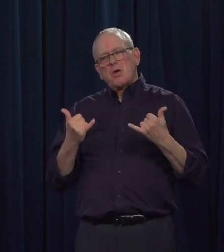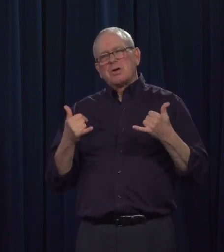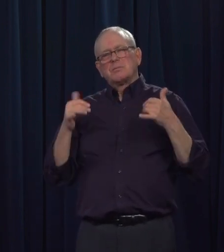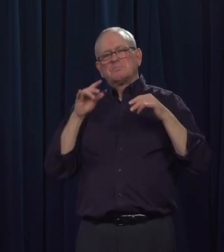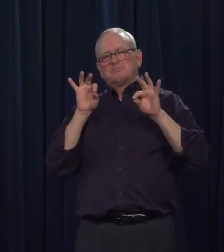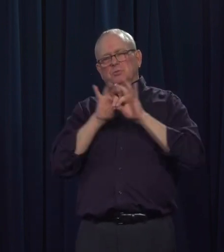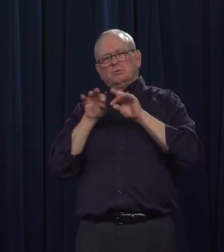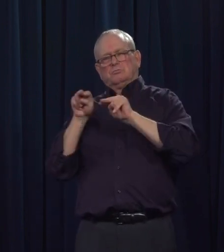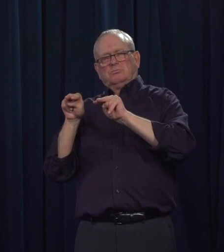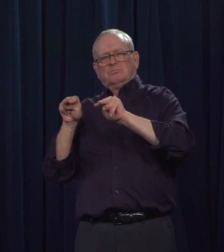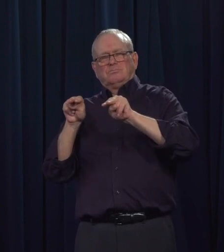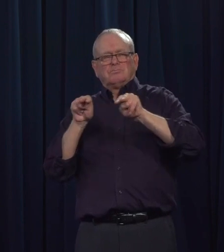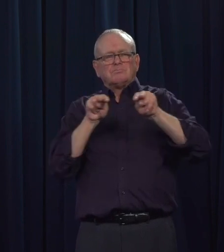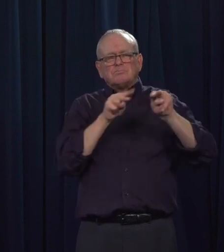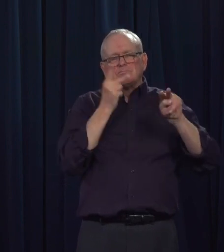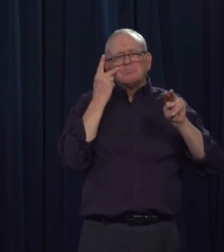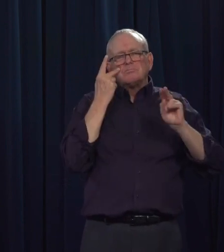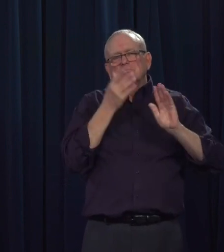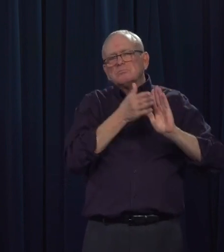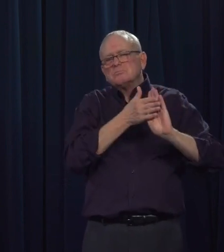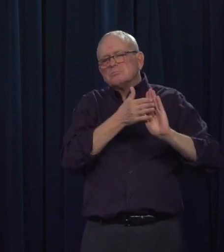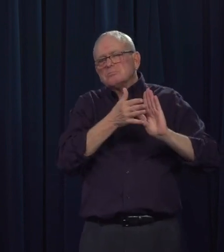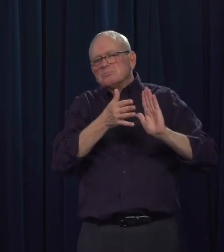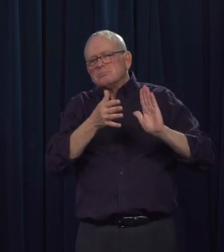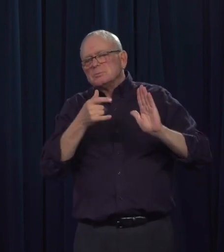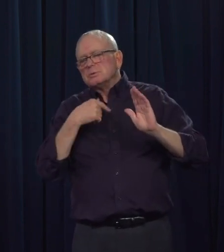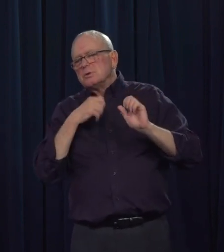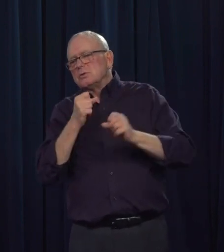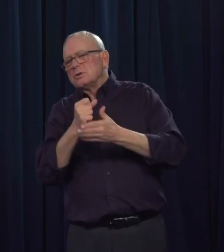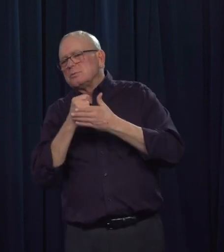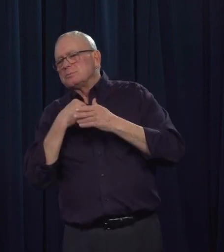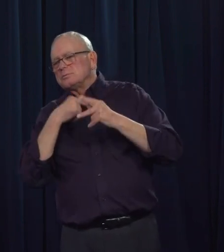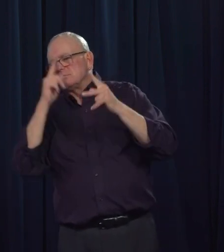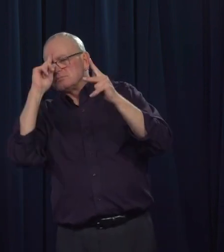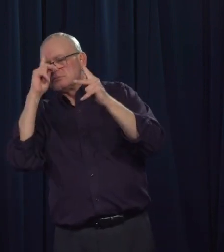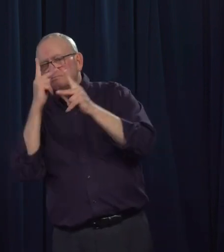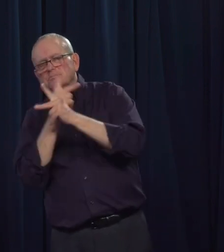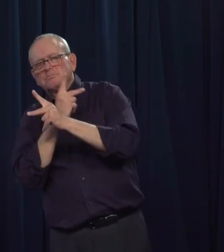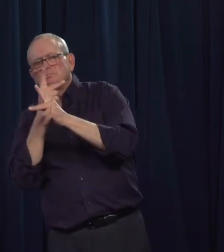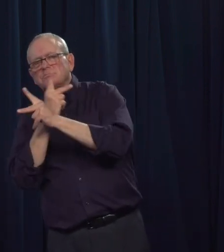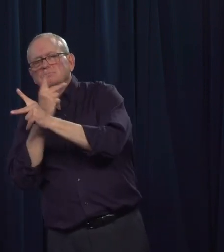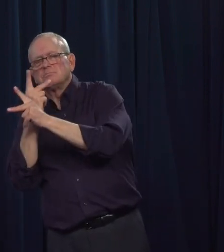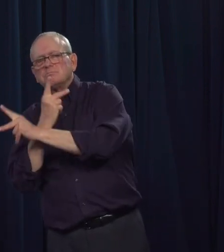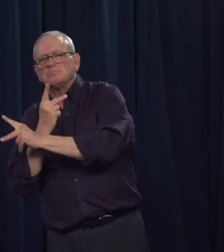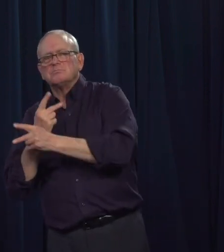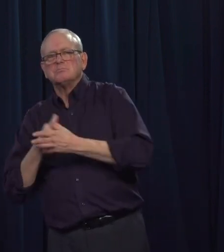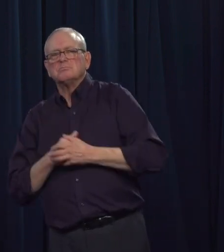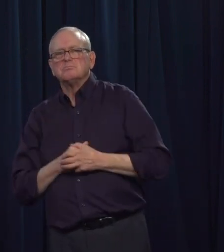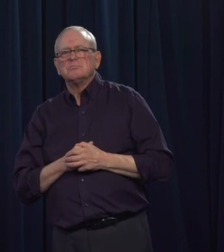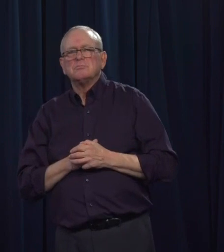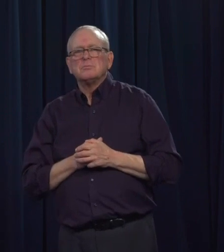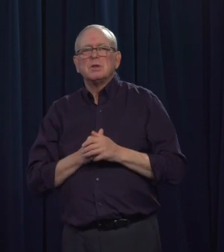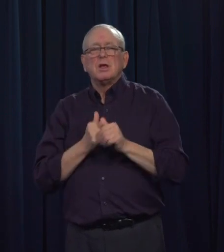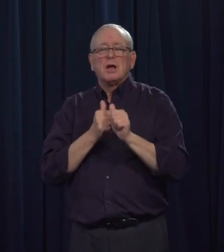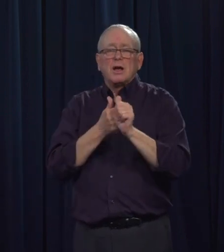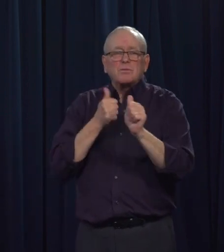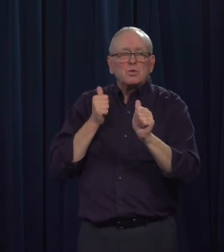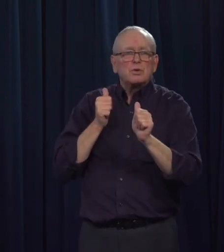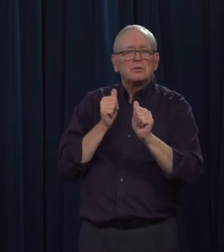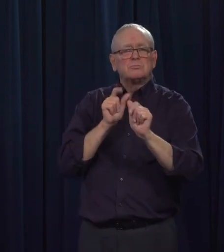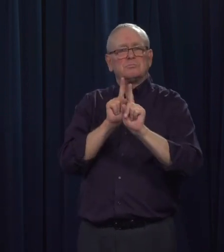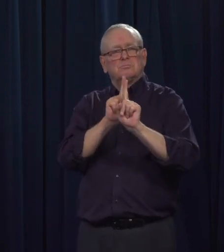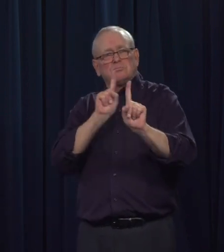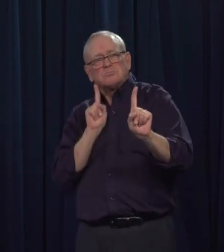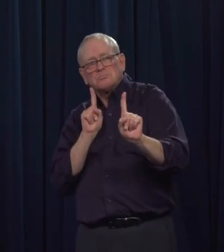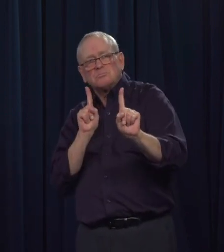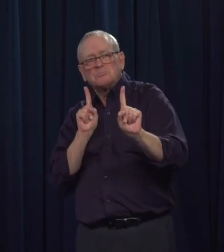go away. They just slow down the rate of spread so that we don't end up with a steep peak of many people getting sick all at once and then coming